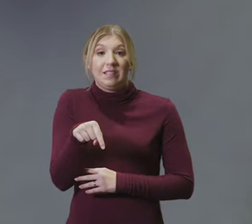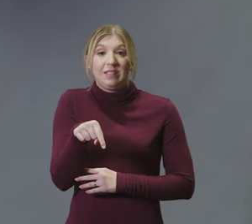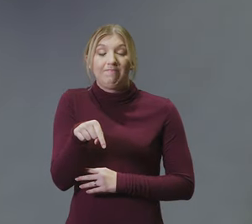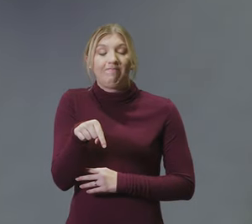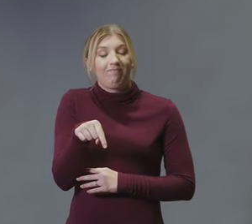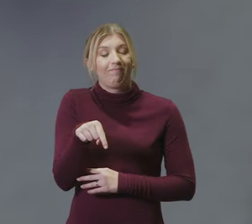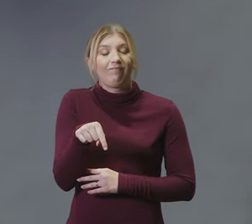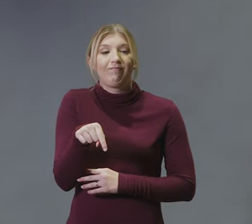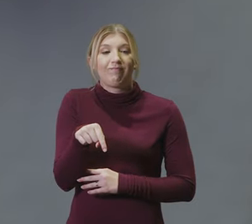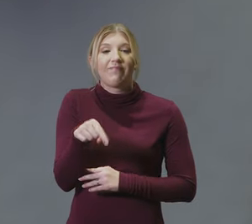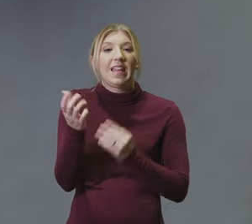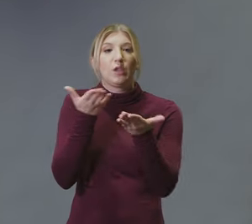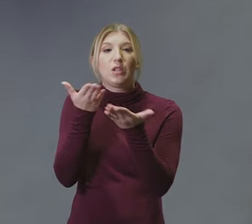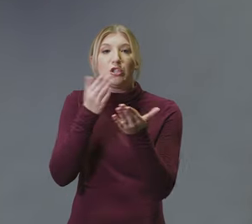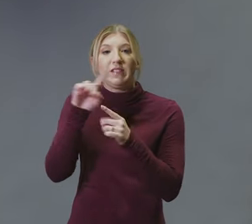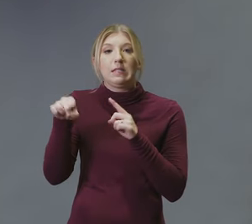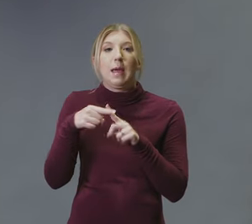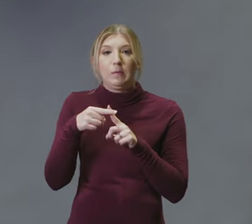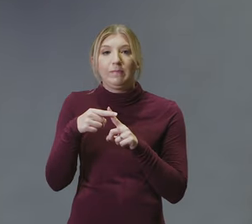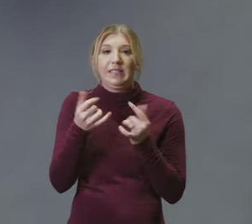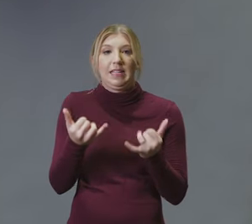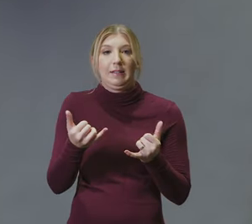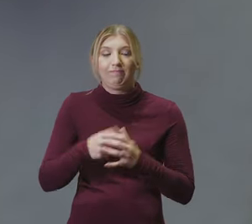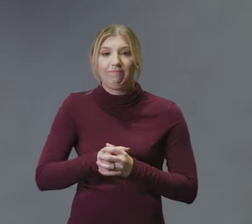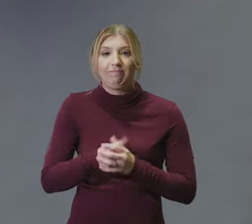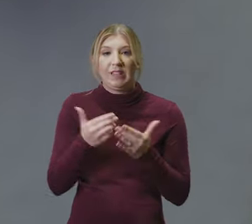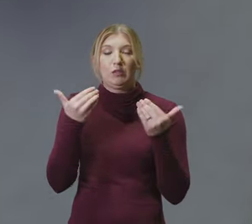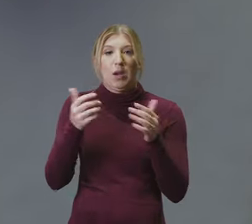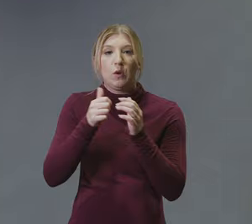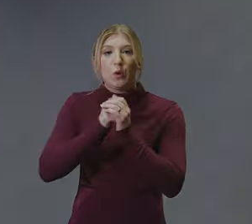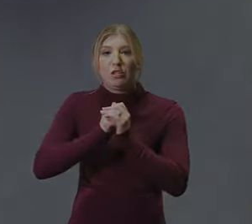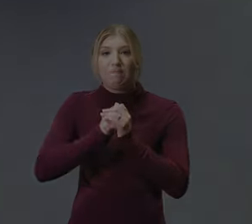well, that's what this service is about. Let's worship.